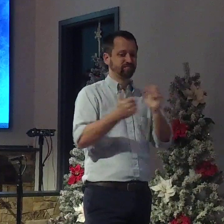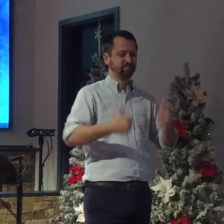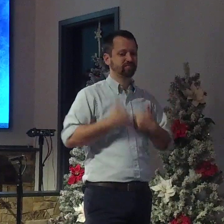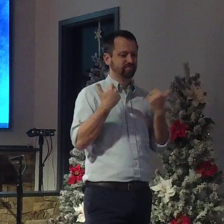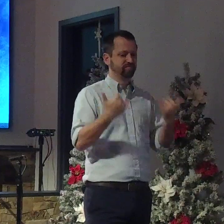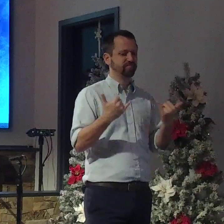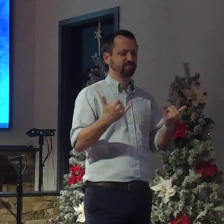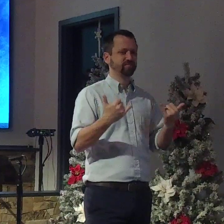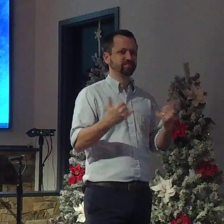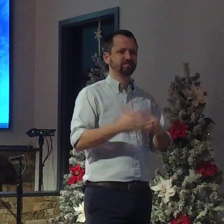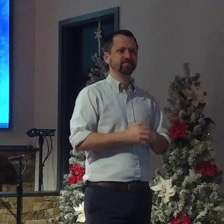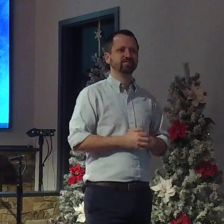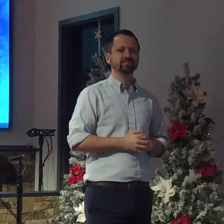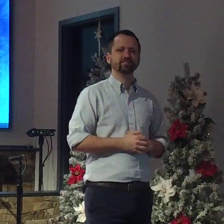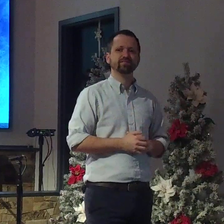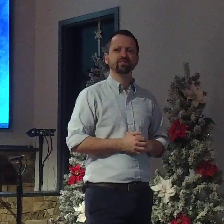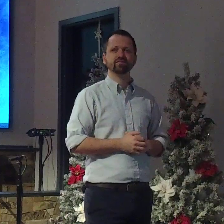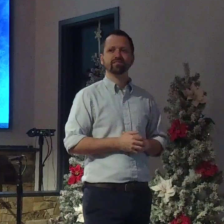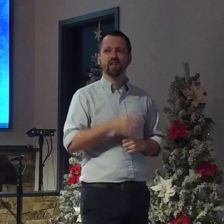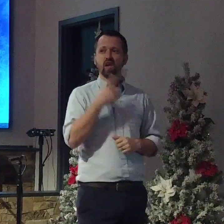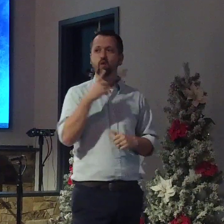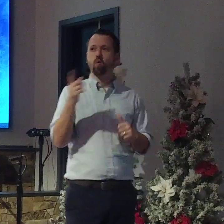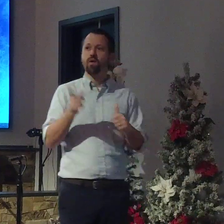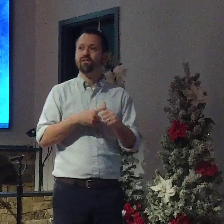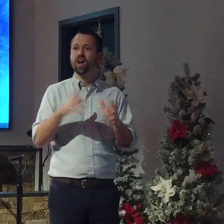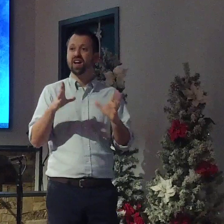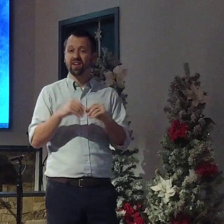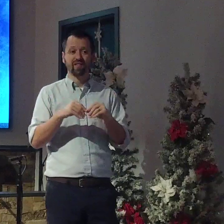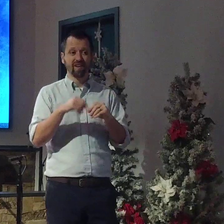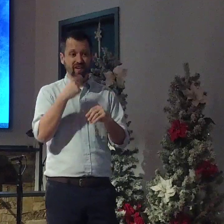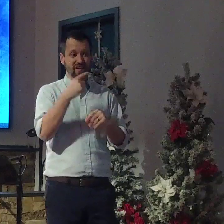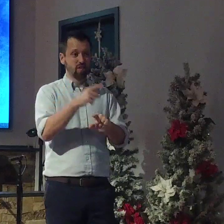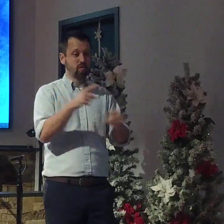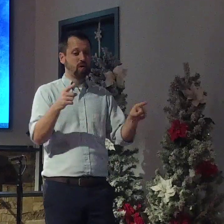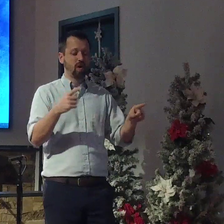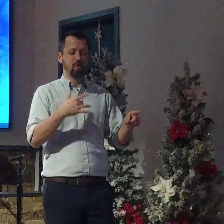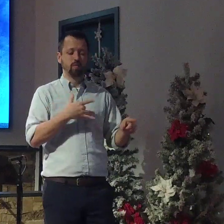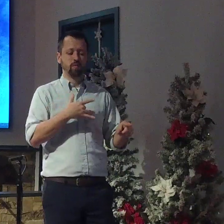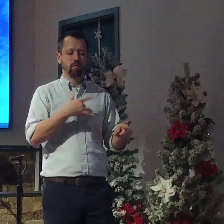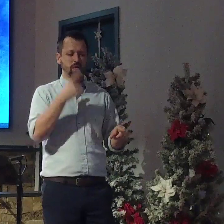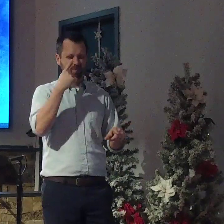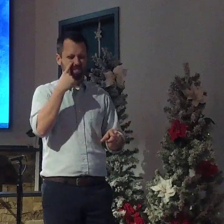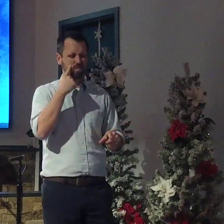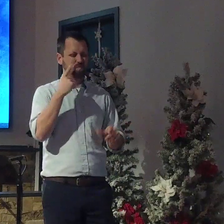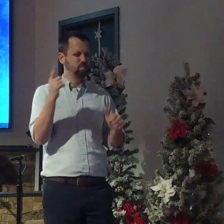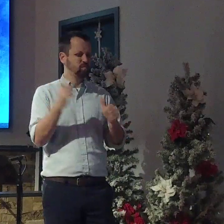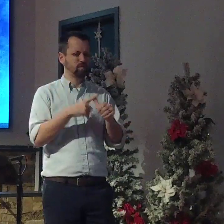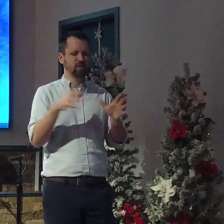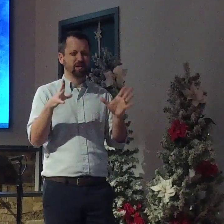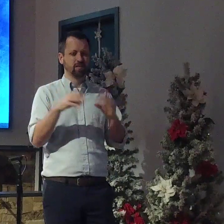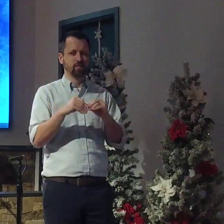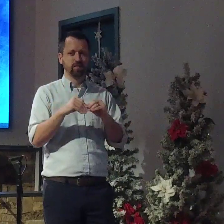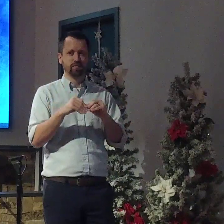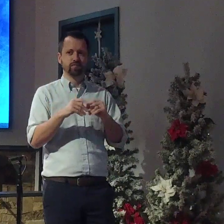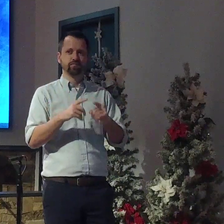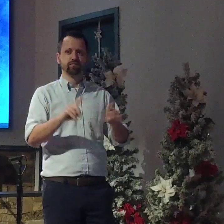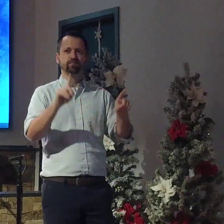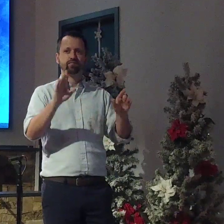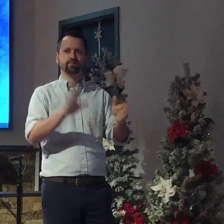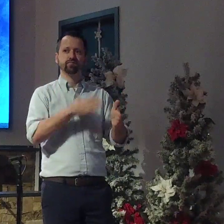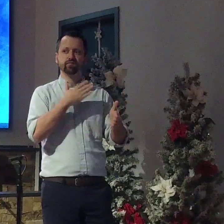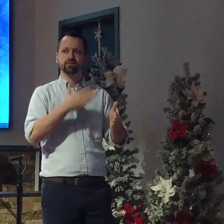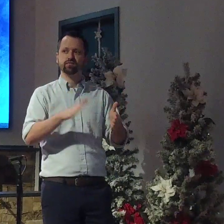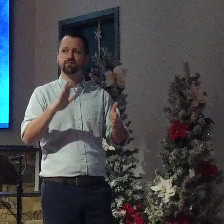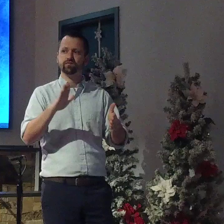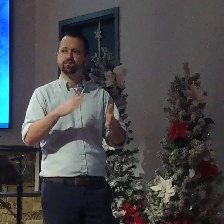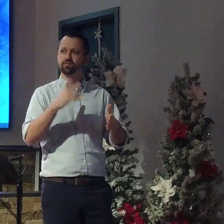law. It didn't happen because you obeyed the Ten Commandments. The law produces death. But now I have life.